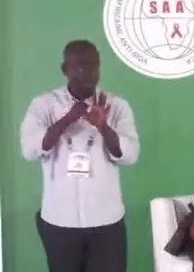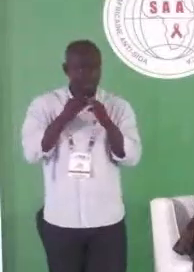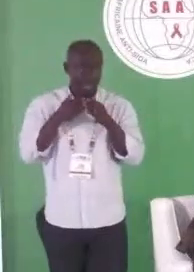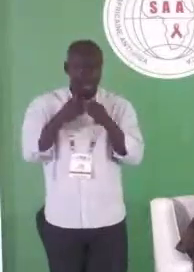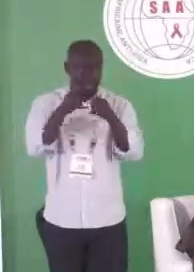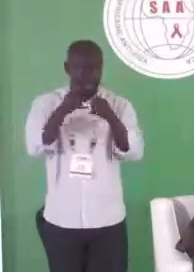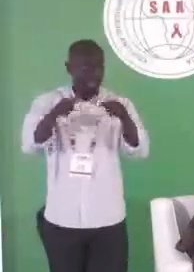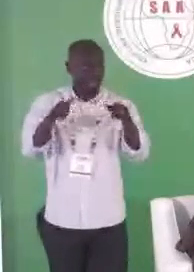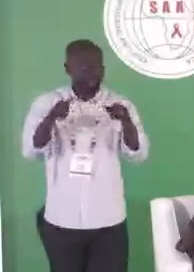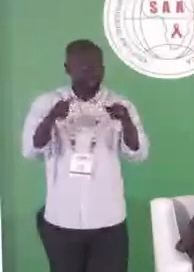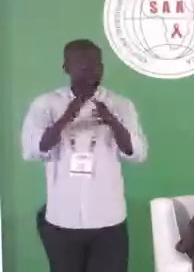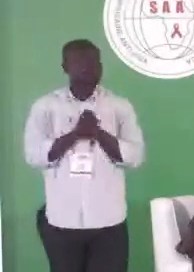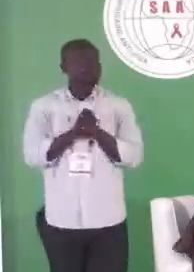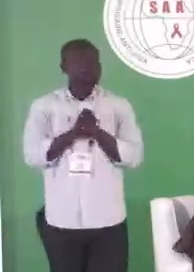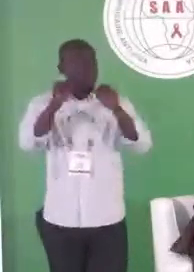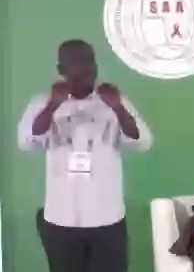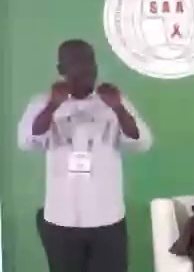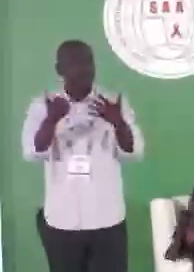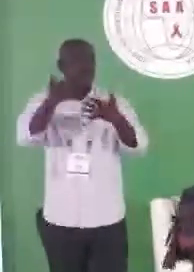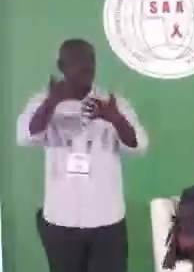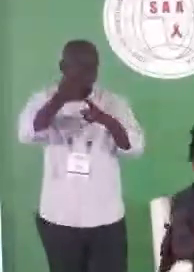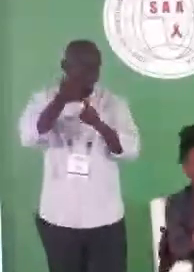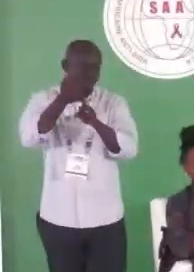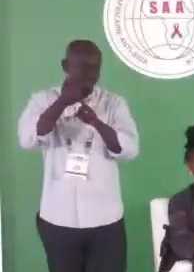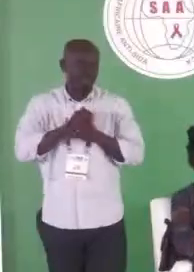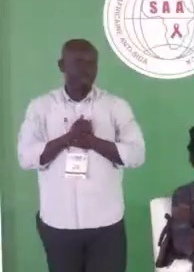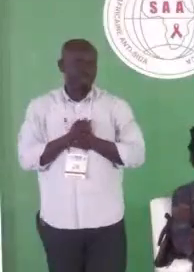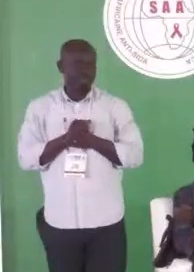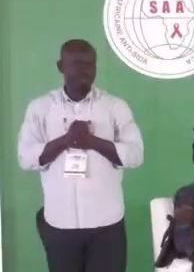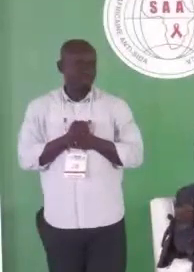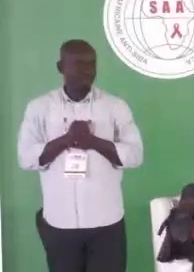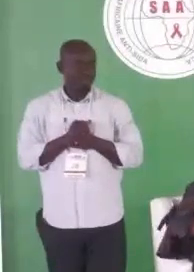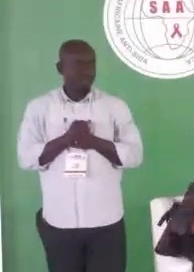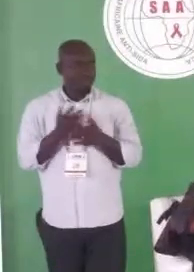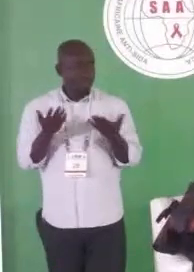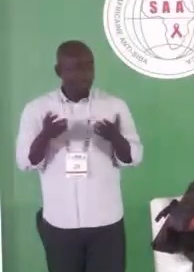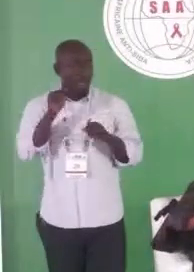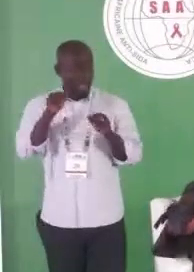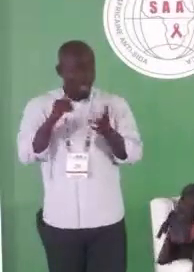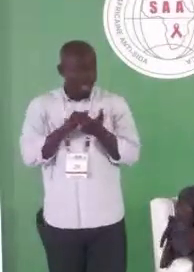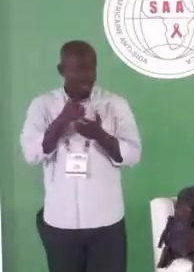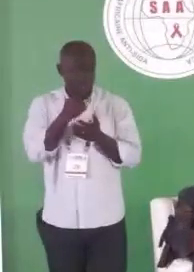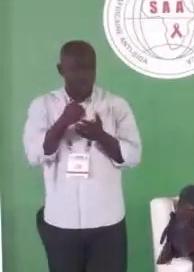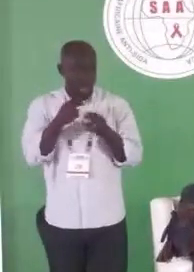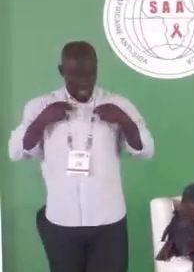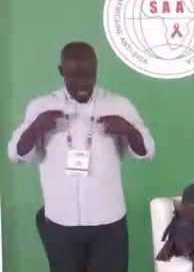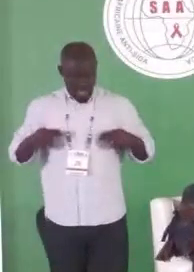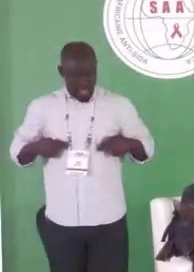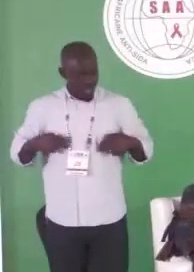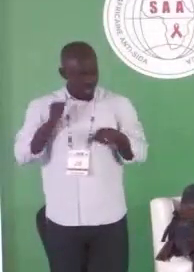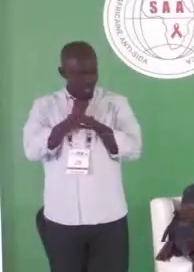able to improve themselves. It goes without saying that health workforce capacity is